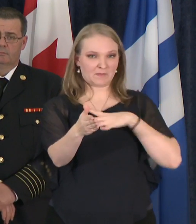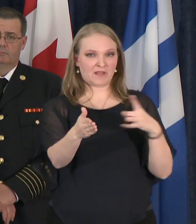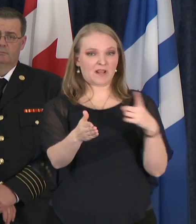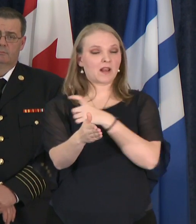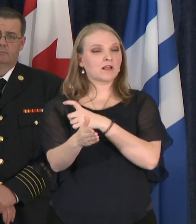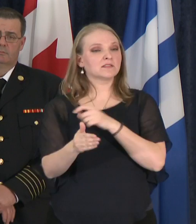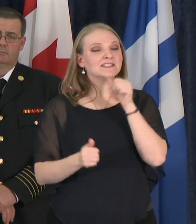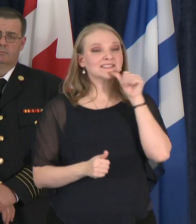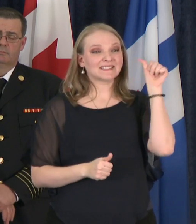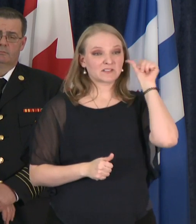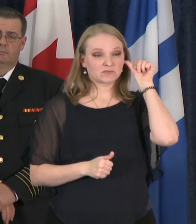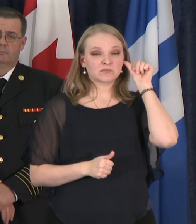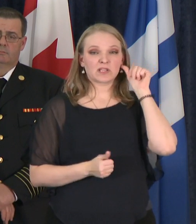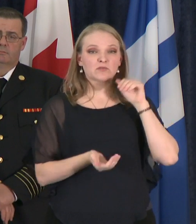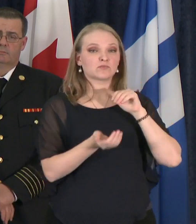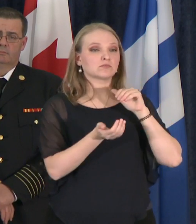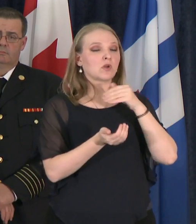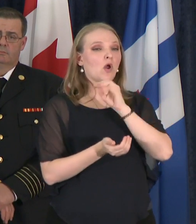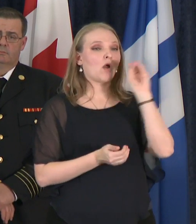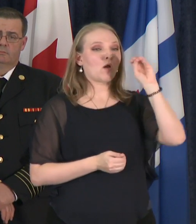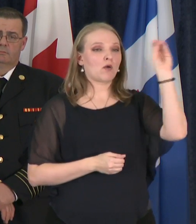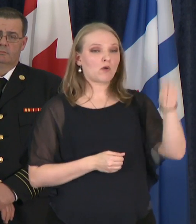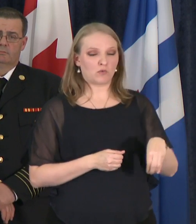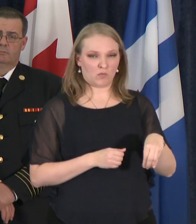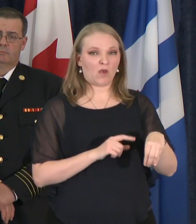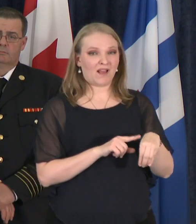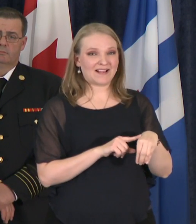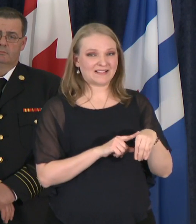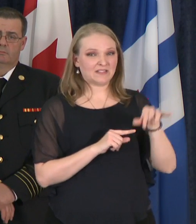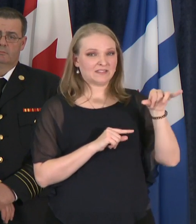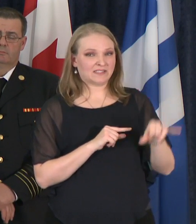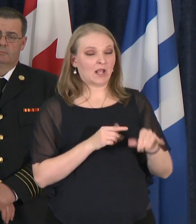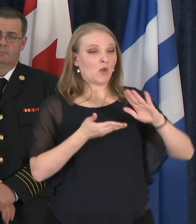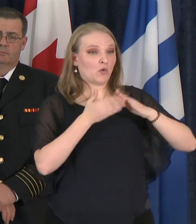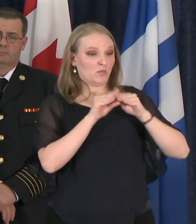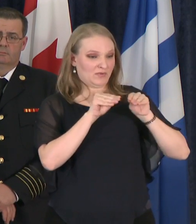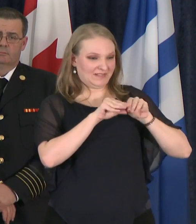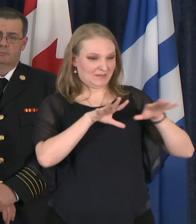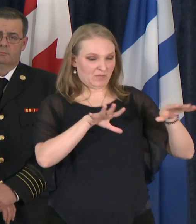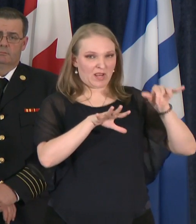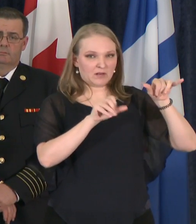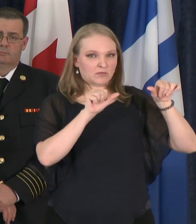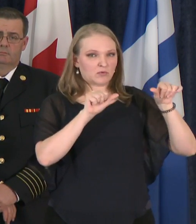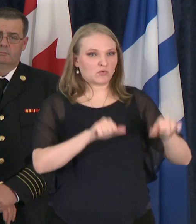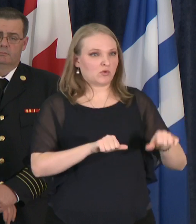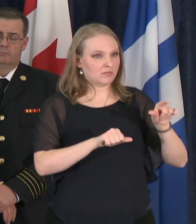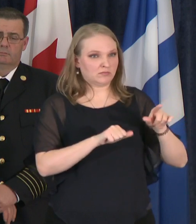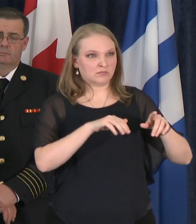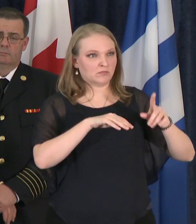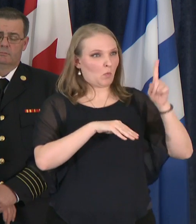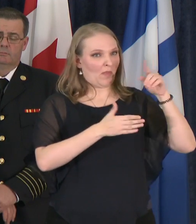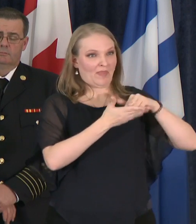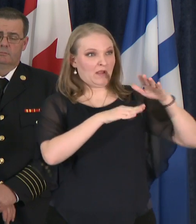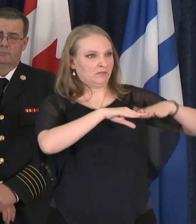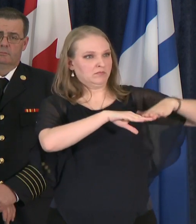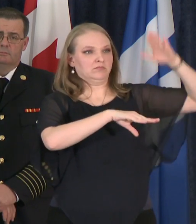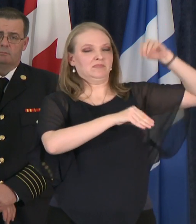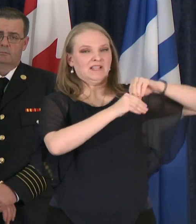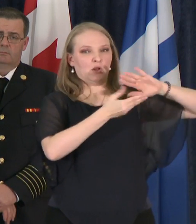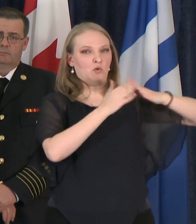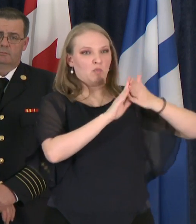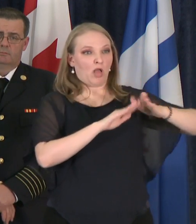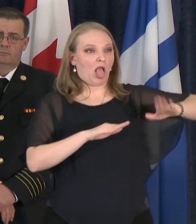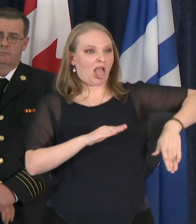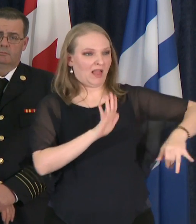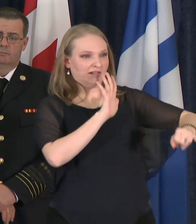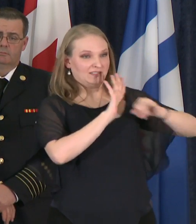because of those unlinked cases, the community spread, that there could be upwards of like 1,000 cases in the community that they don't even